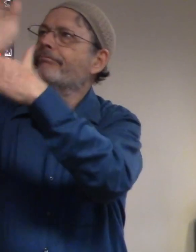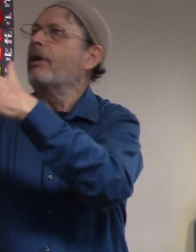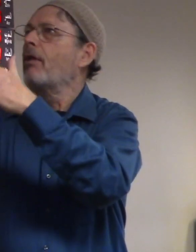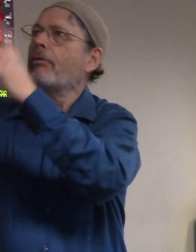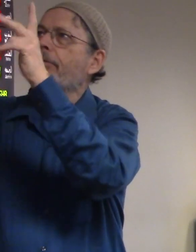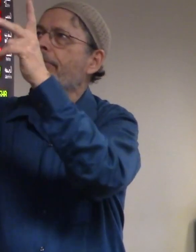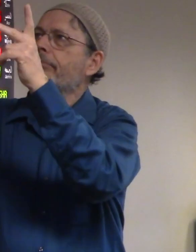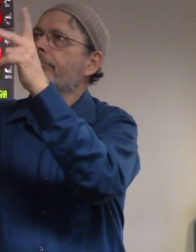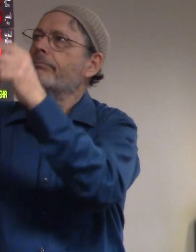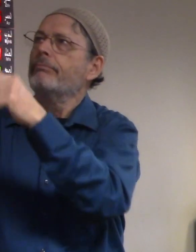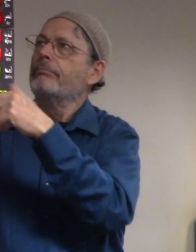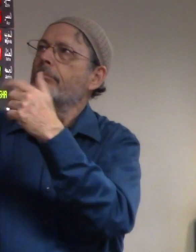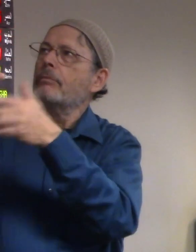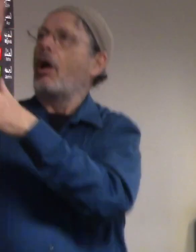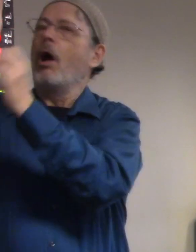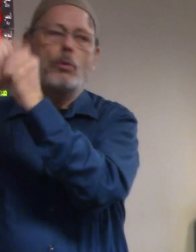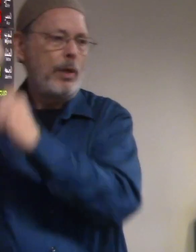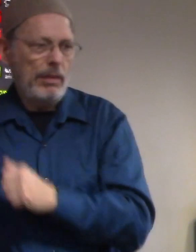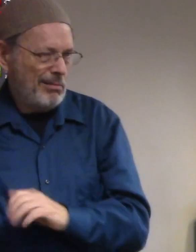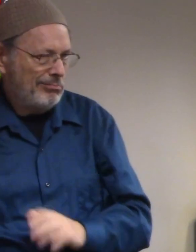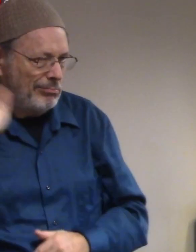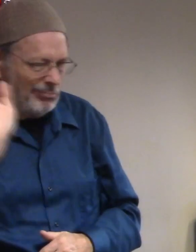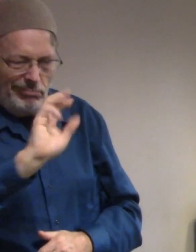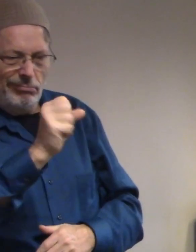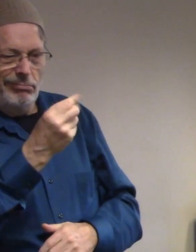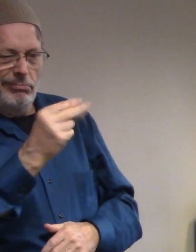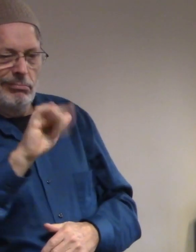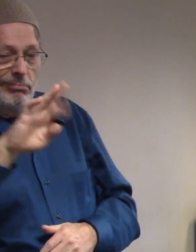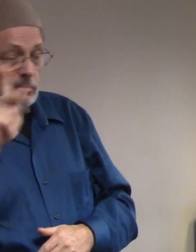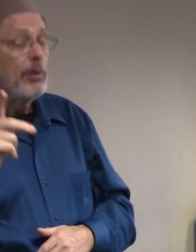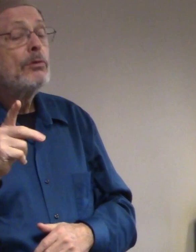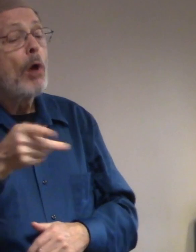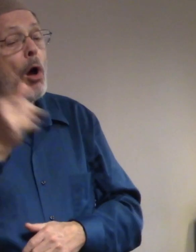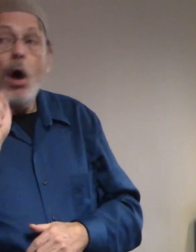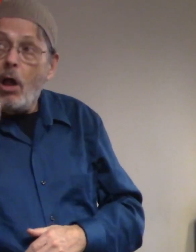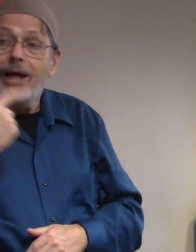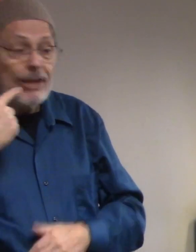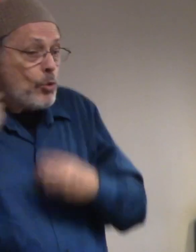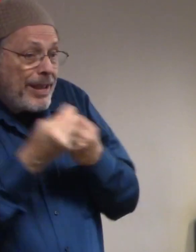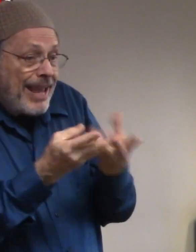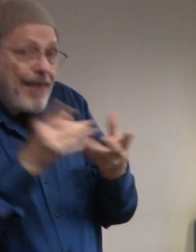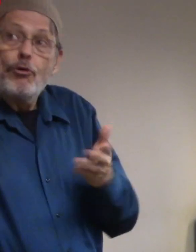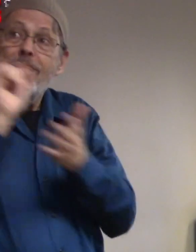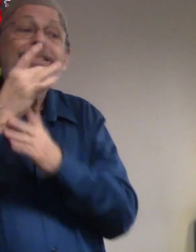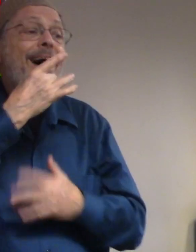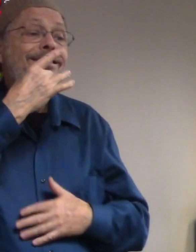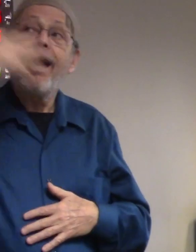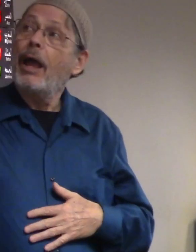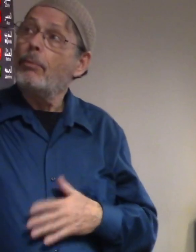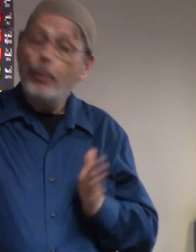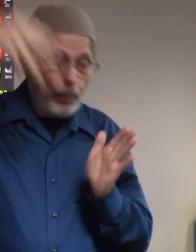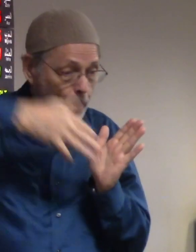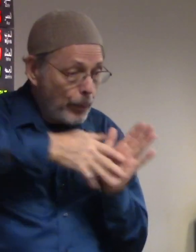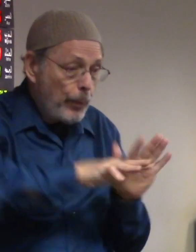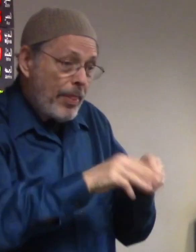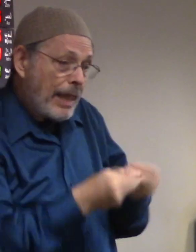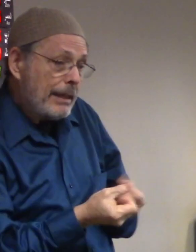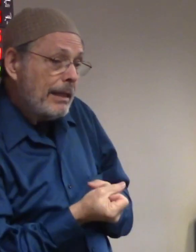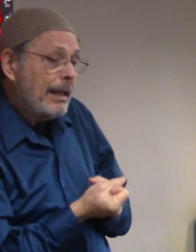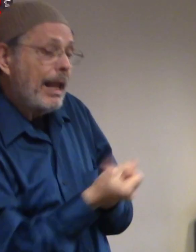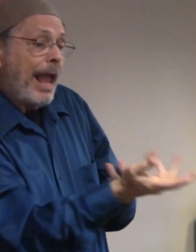person. So Allah subhanahu wa ta'ala says, did we not send, did we not give this light to you that brought you back to